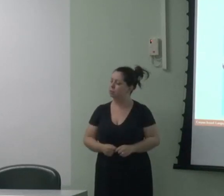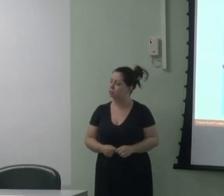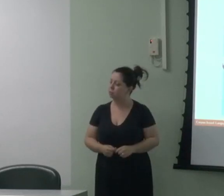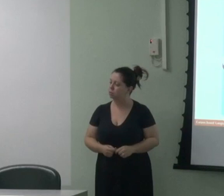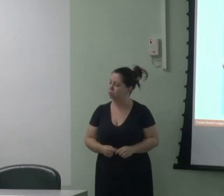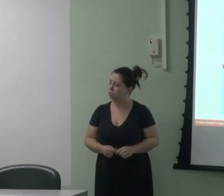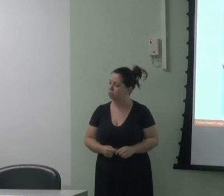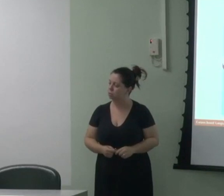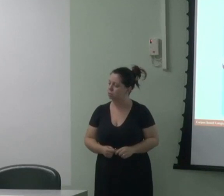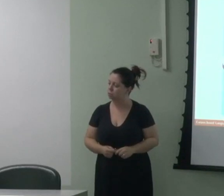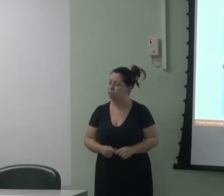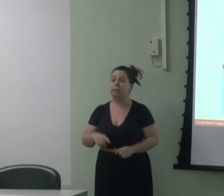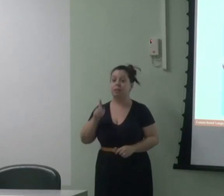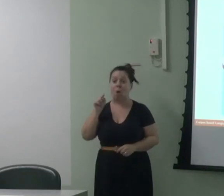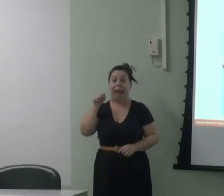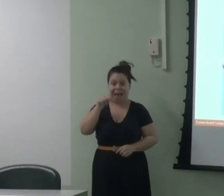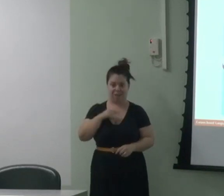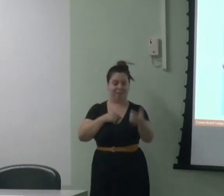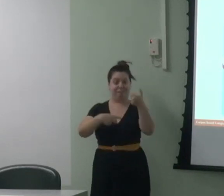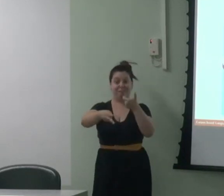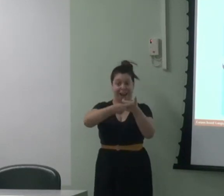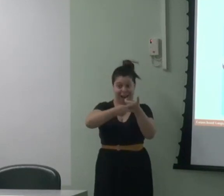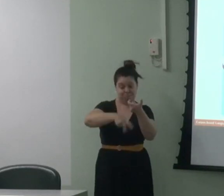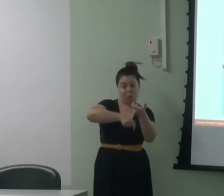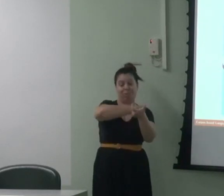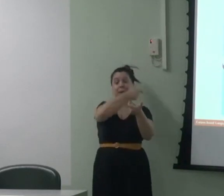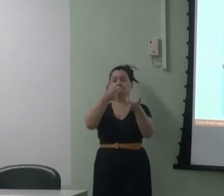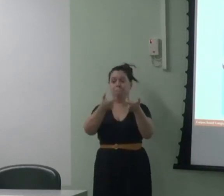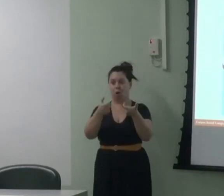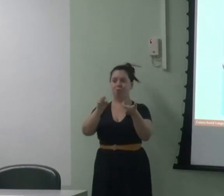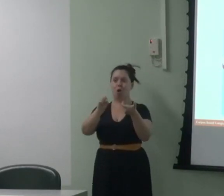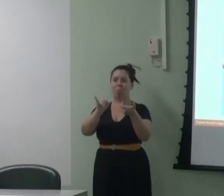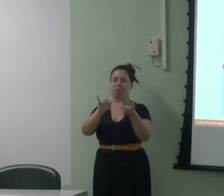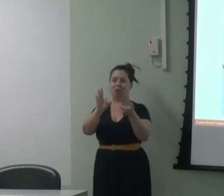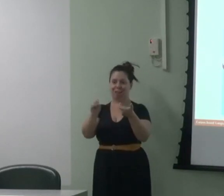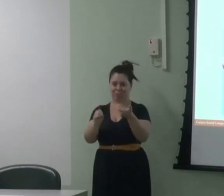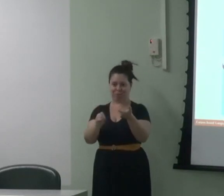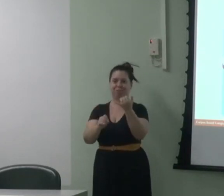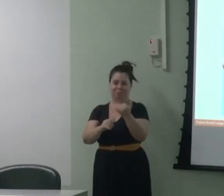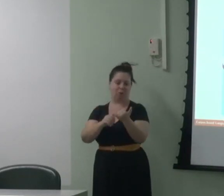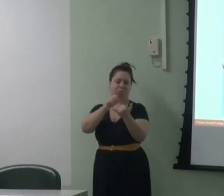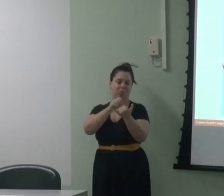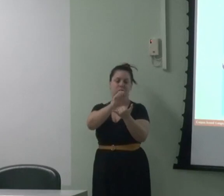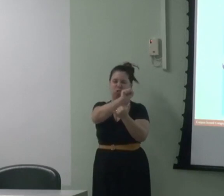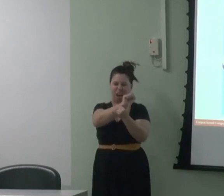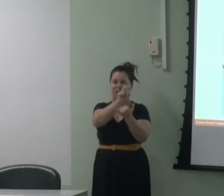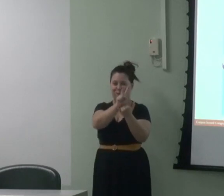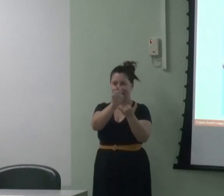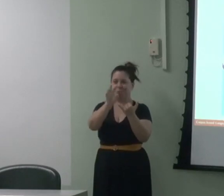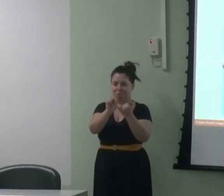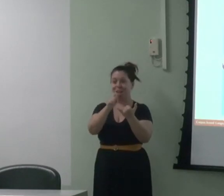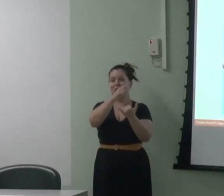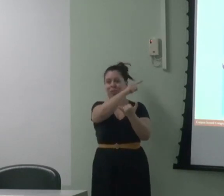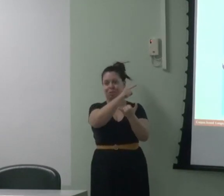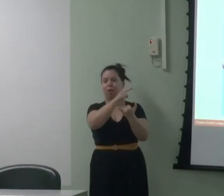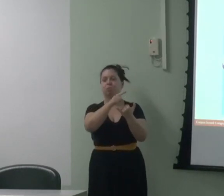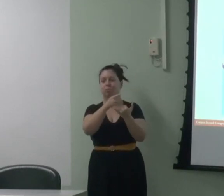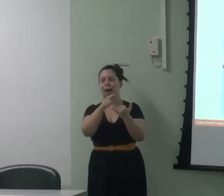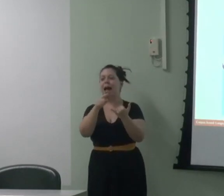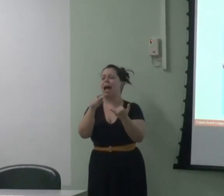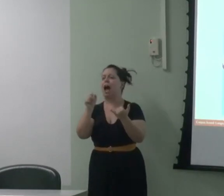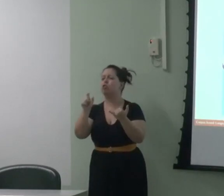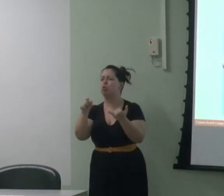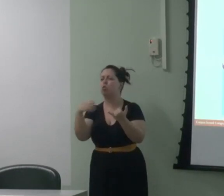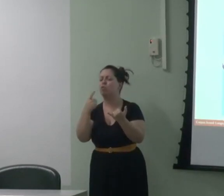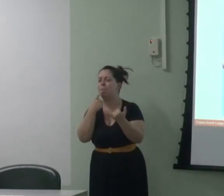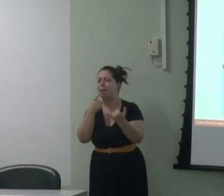the object after the verb, so VO languages, and the blue ones should be OV languages. And